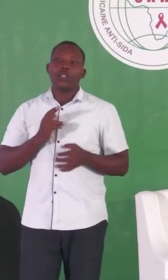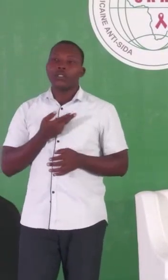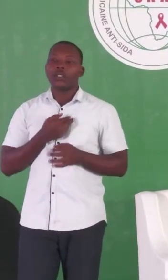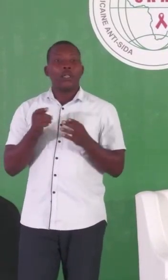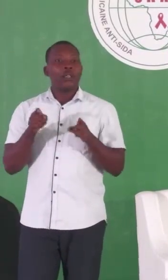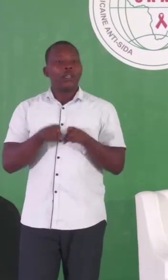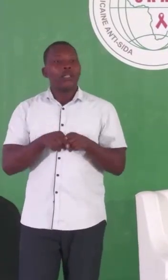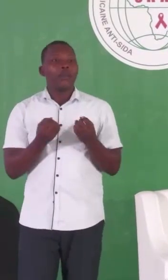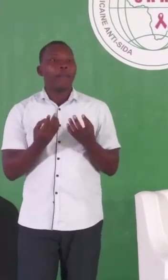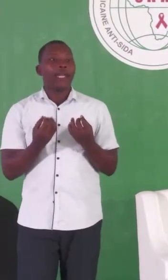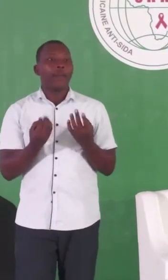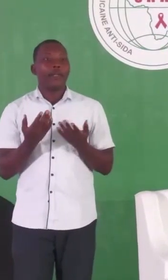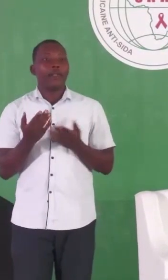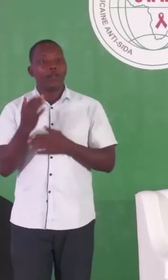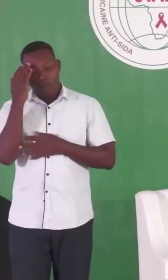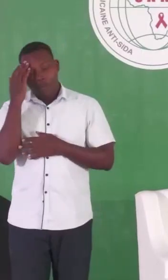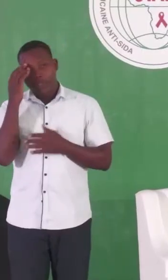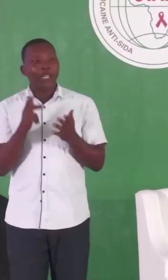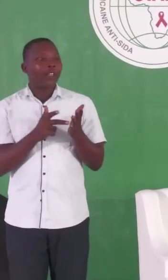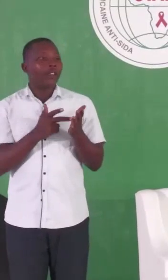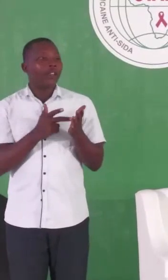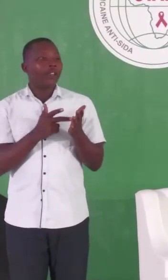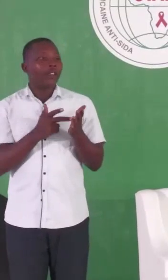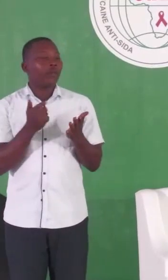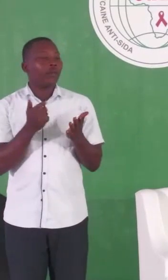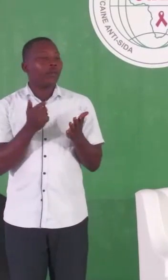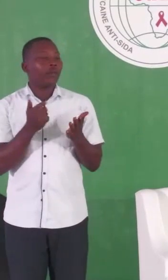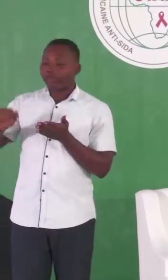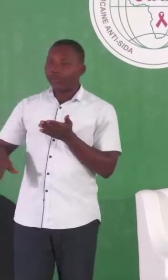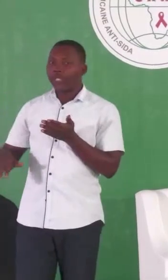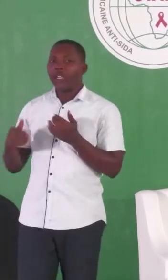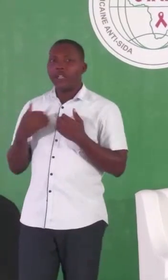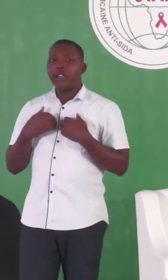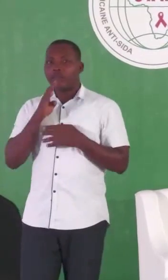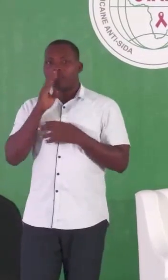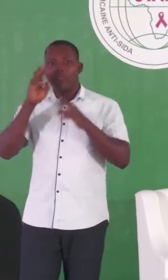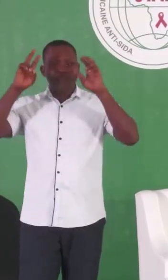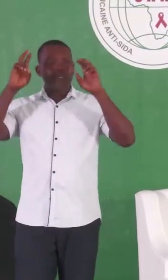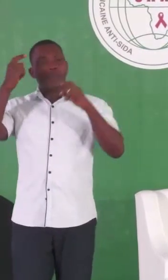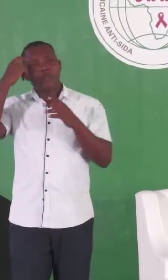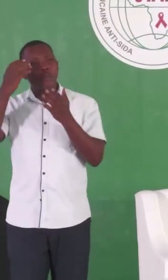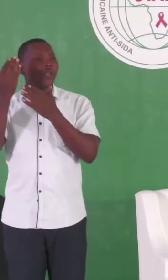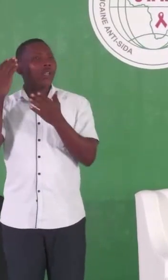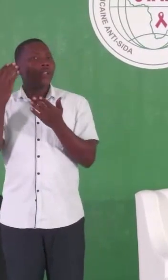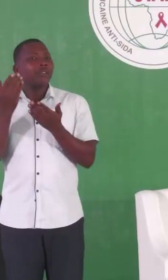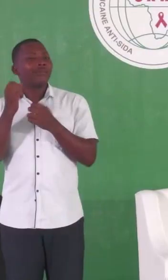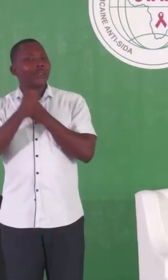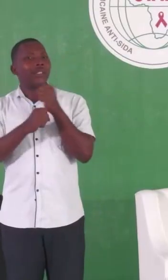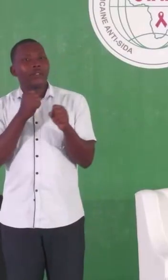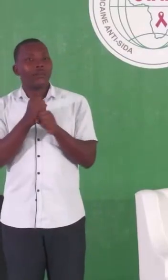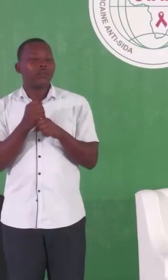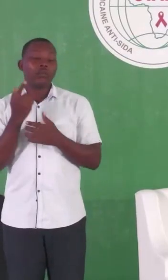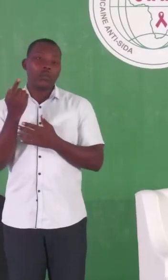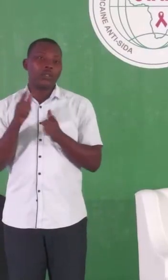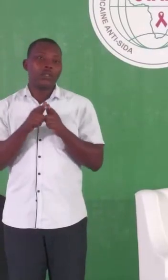triple elimination has been topical in the last few years, but has become a greater imperative for us